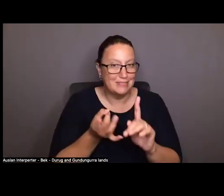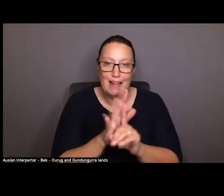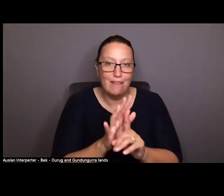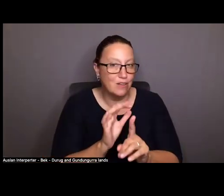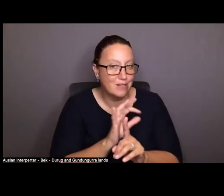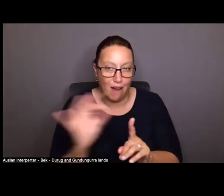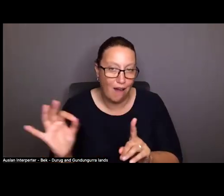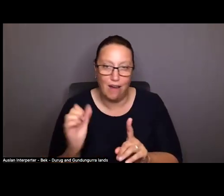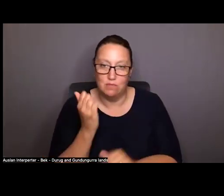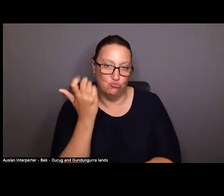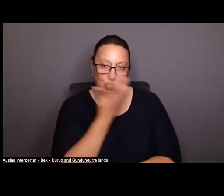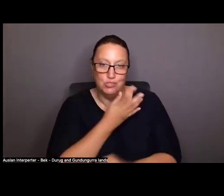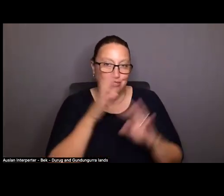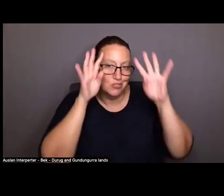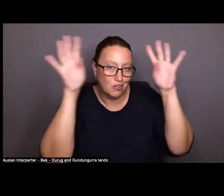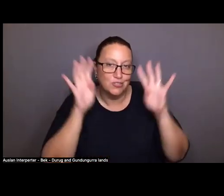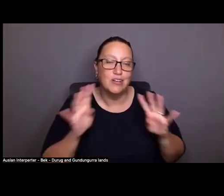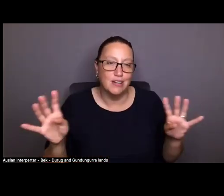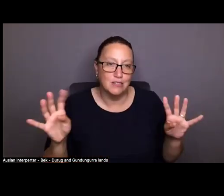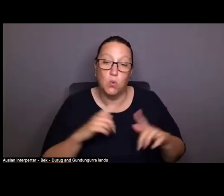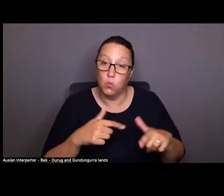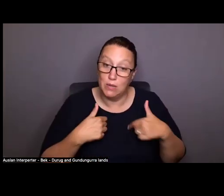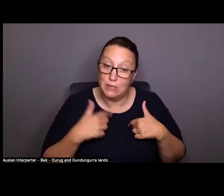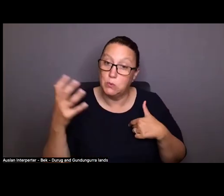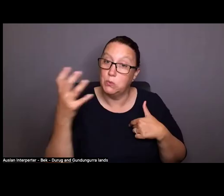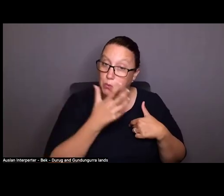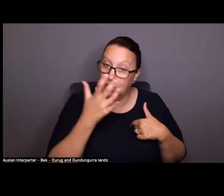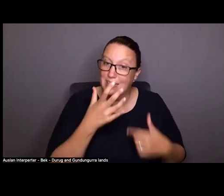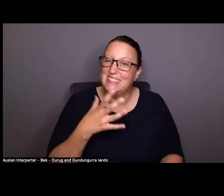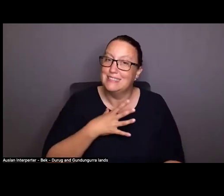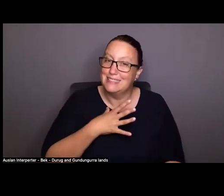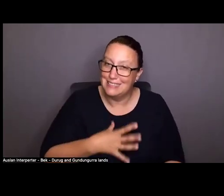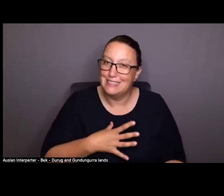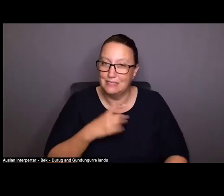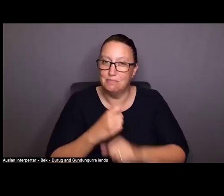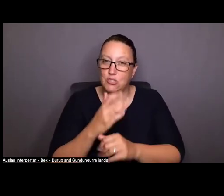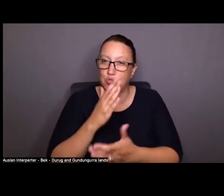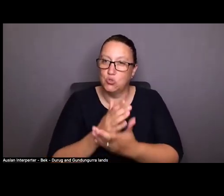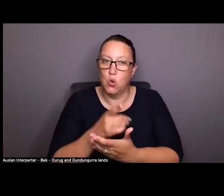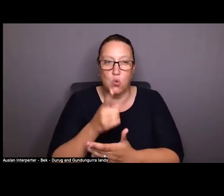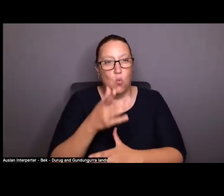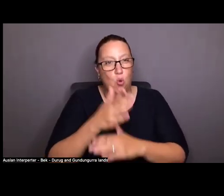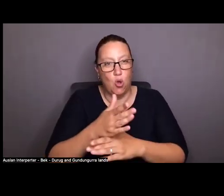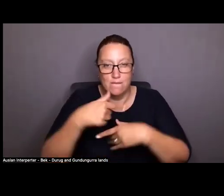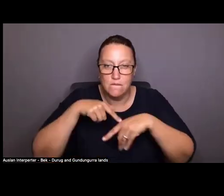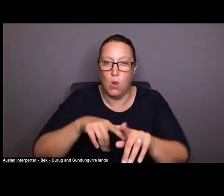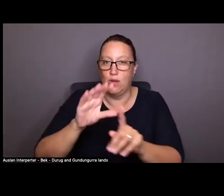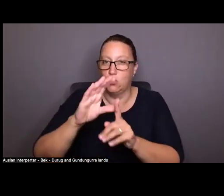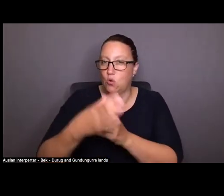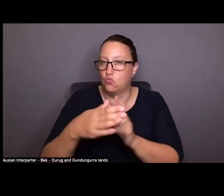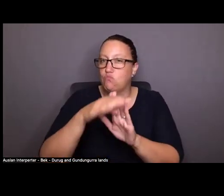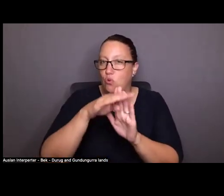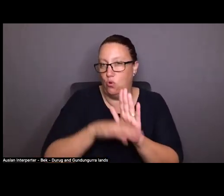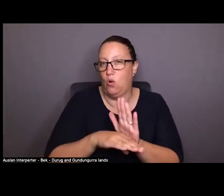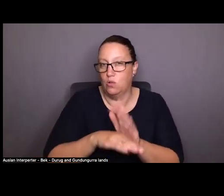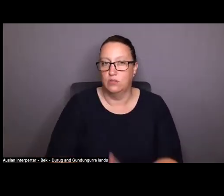Islander themselves. We really need to make sure that you're working within cultural protocol.